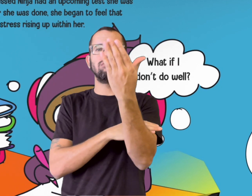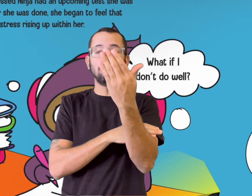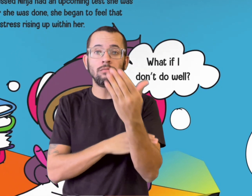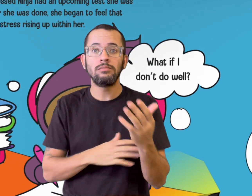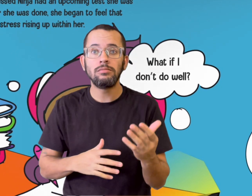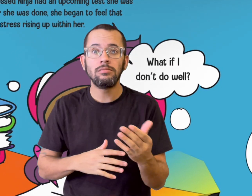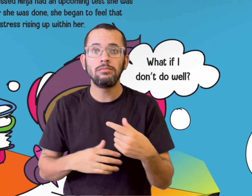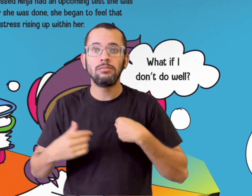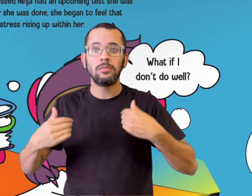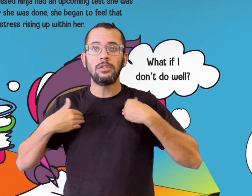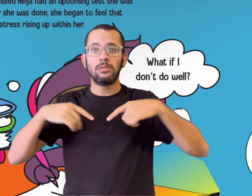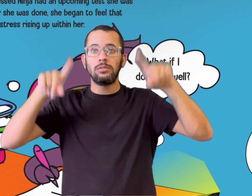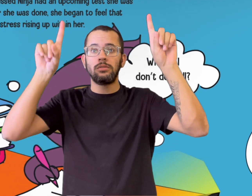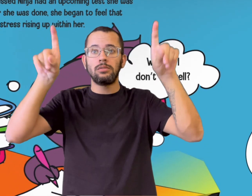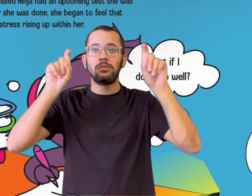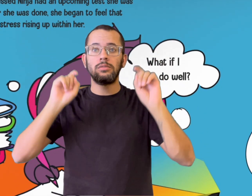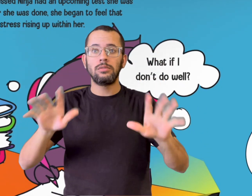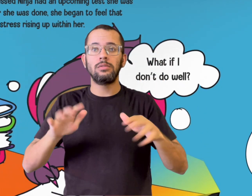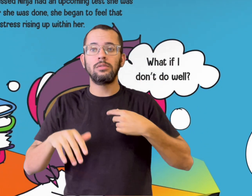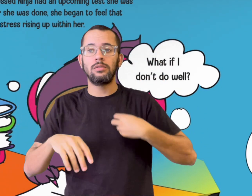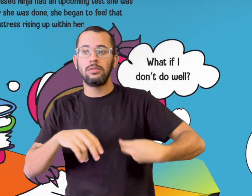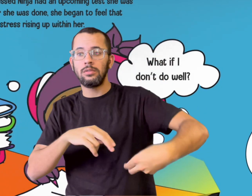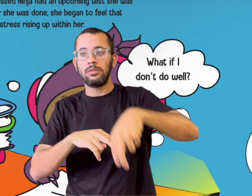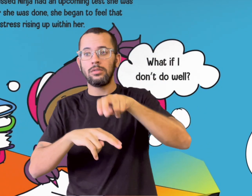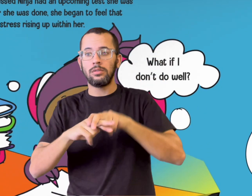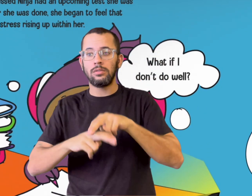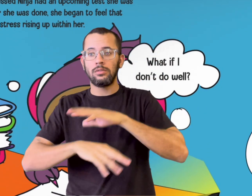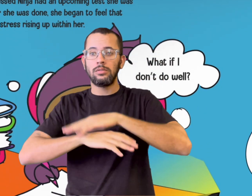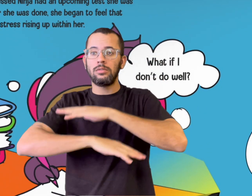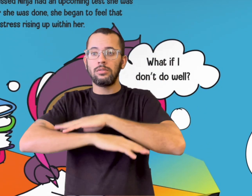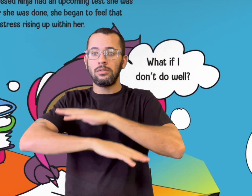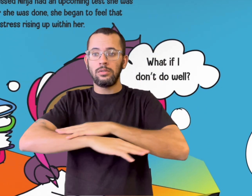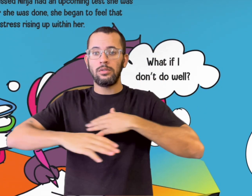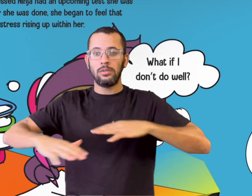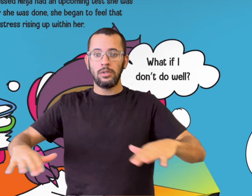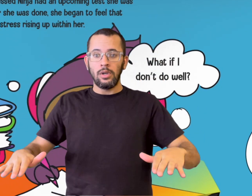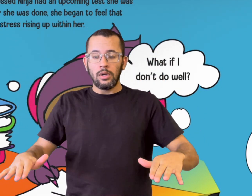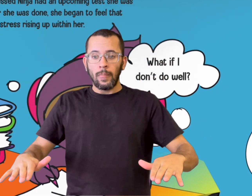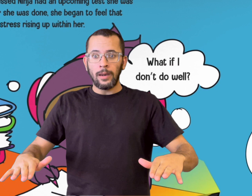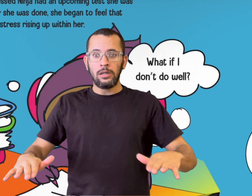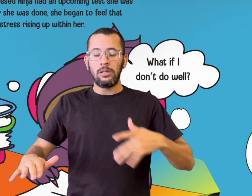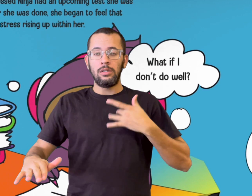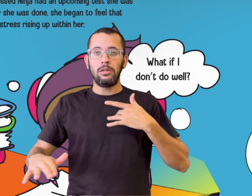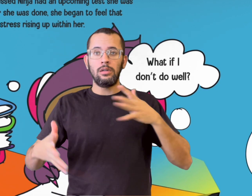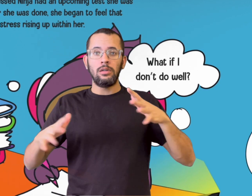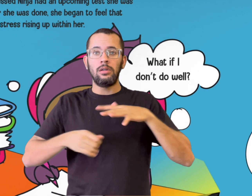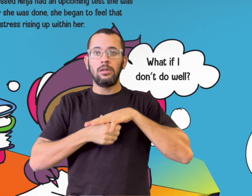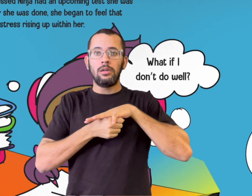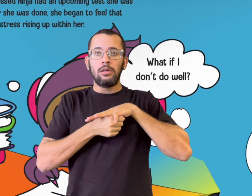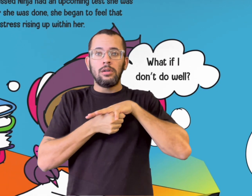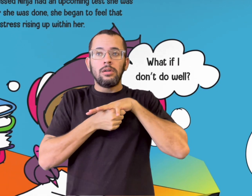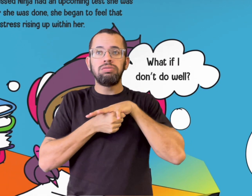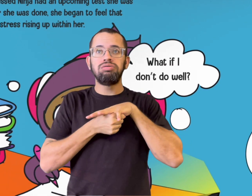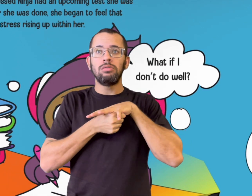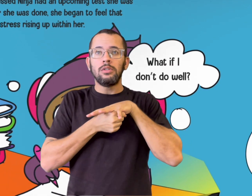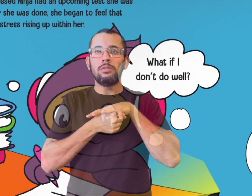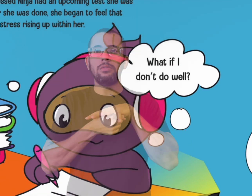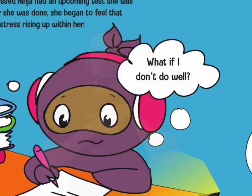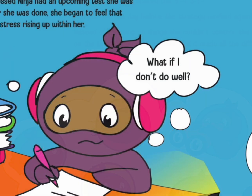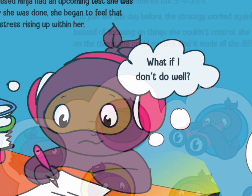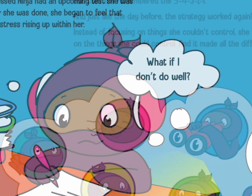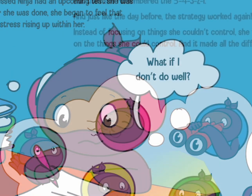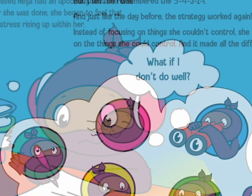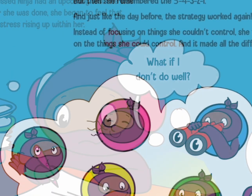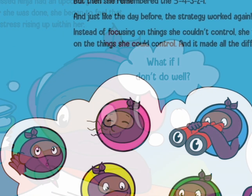The next day, Stressed Ninja had an upcoming test she was studying for. After she was done, she began to feel